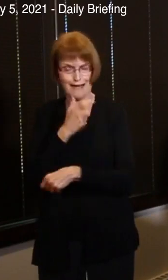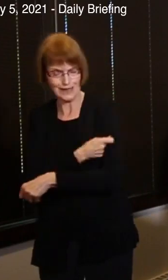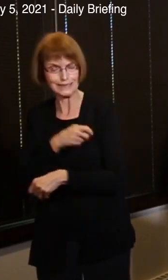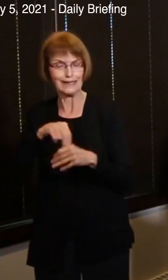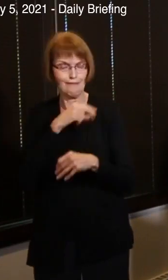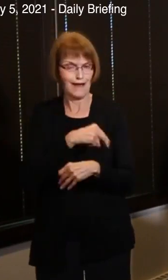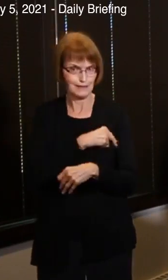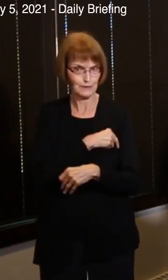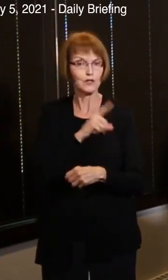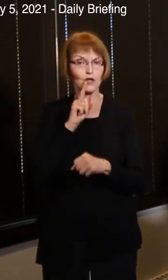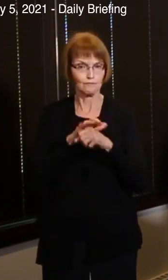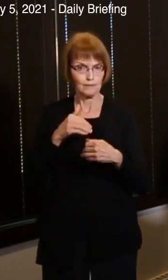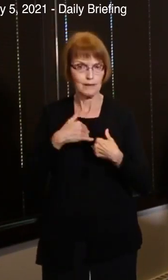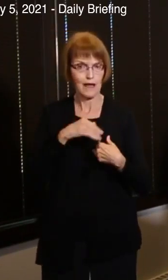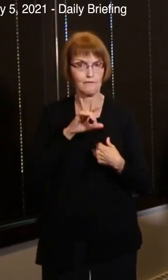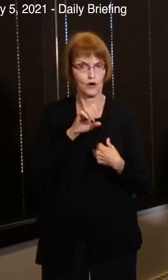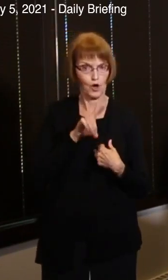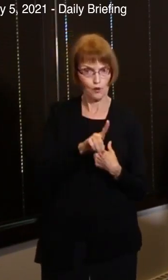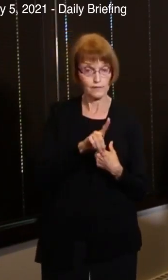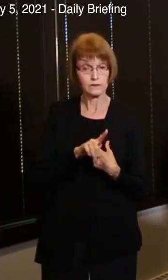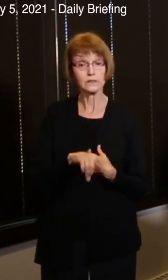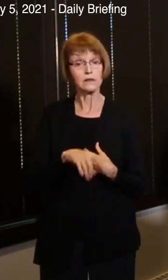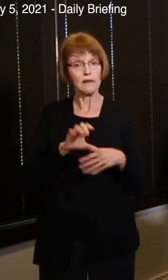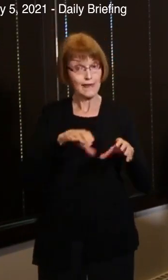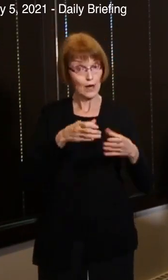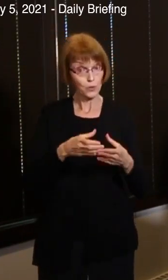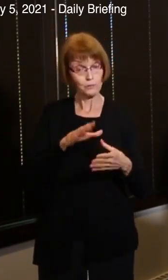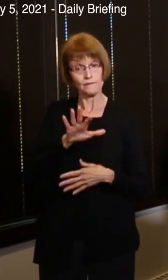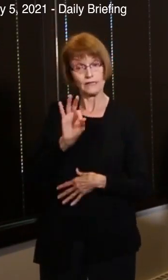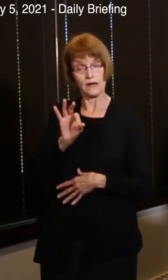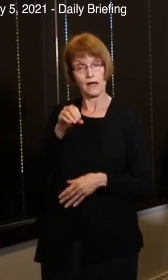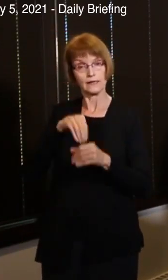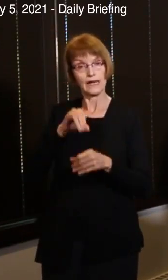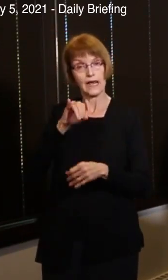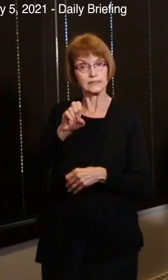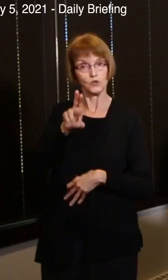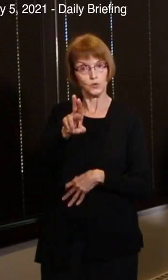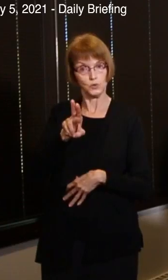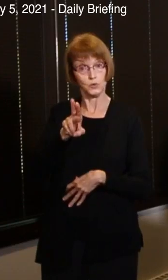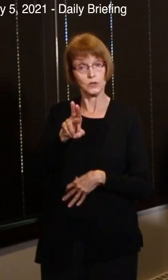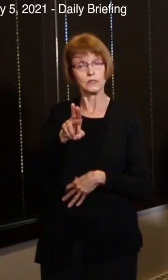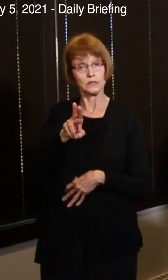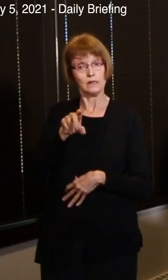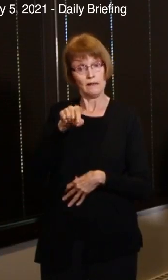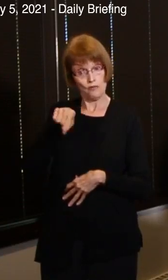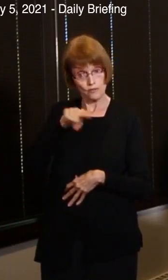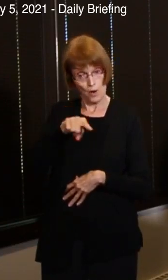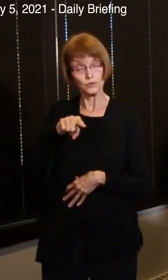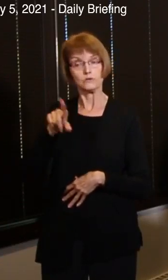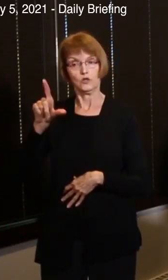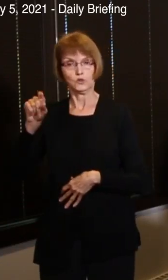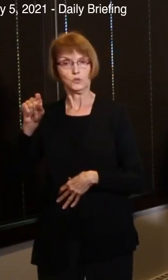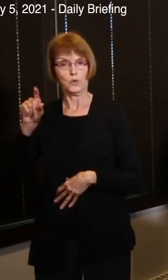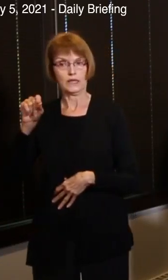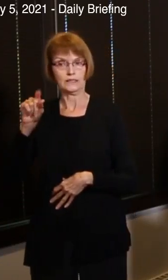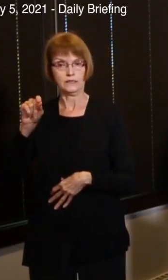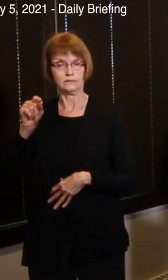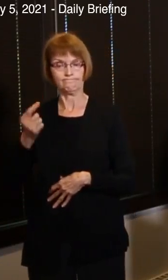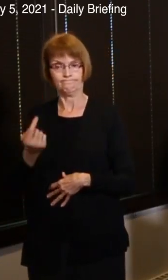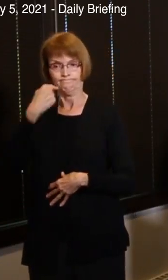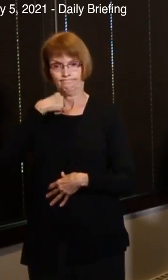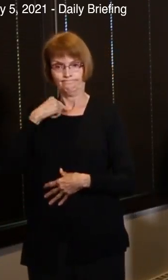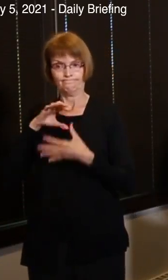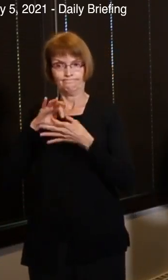with confirmed COVID, 59 patients in our intensive care units, and 20 confirmed COVID patients on